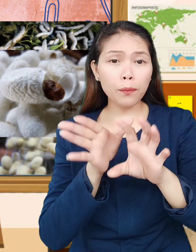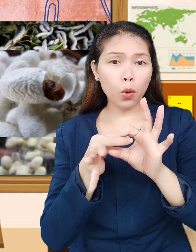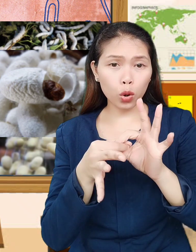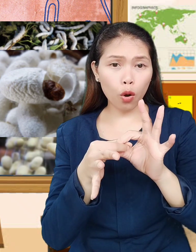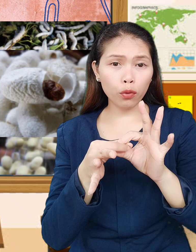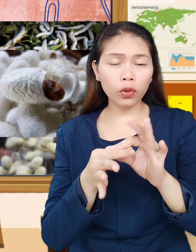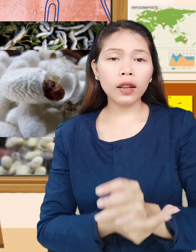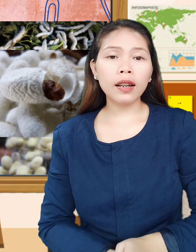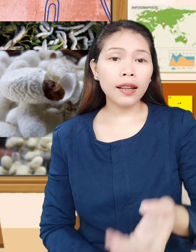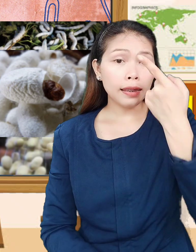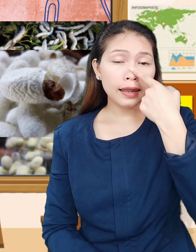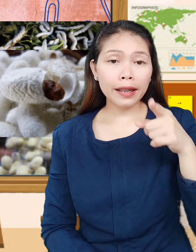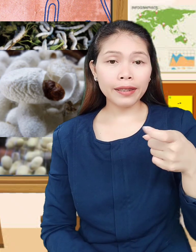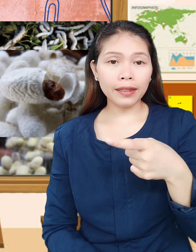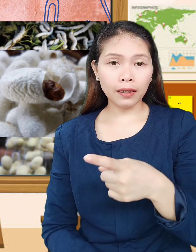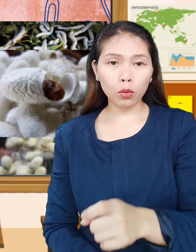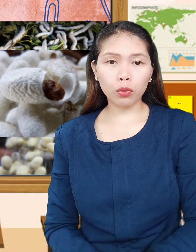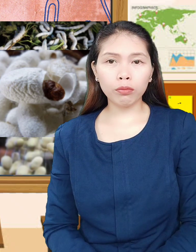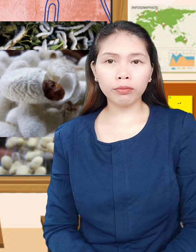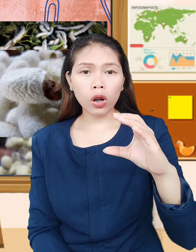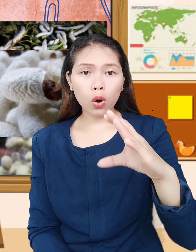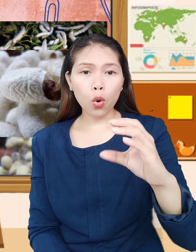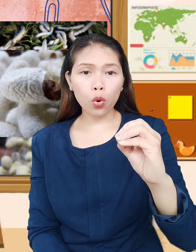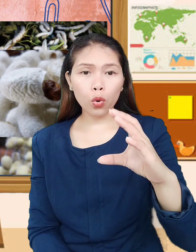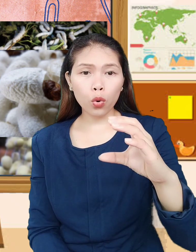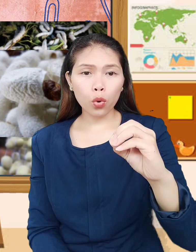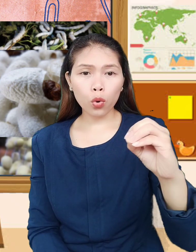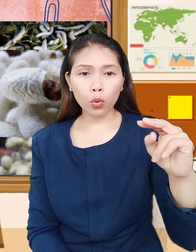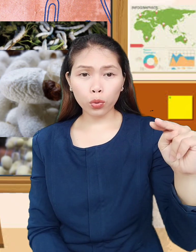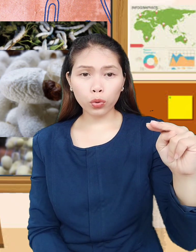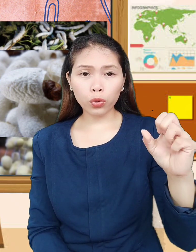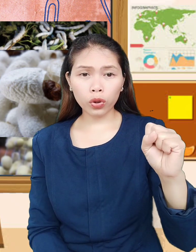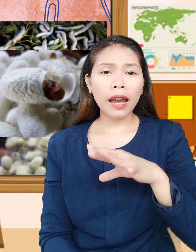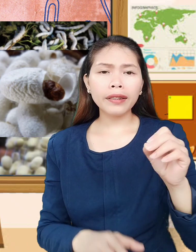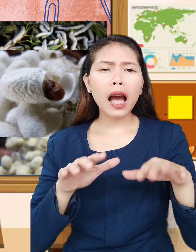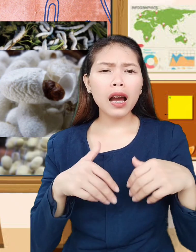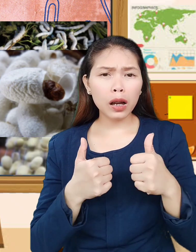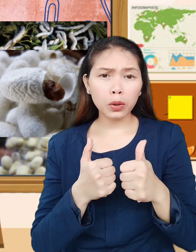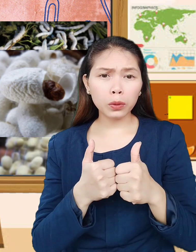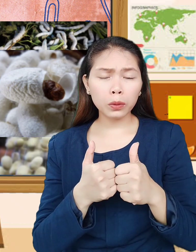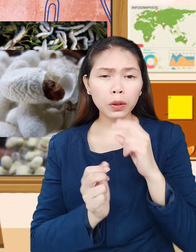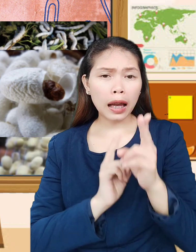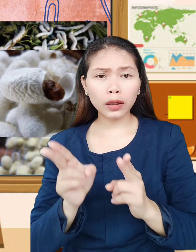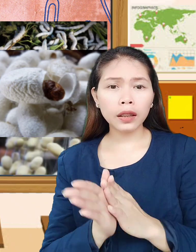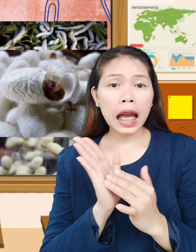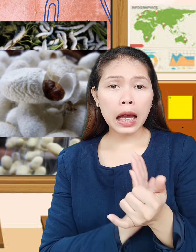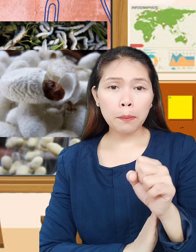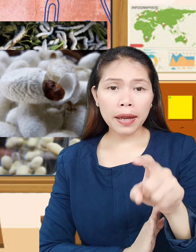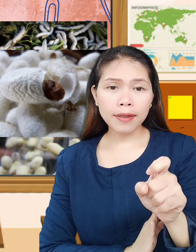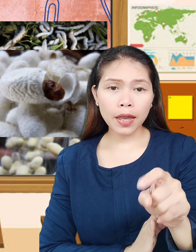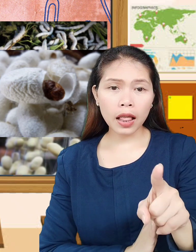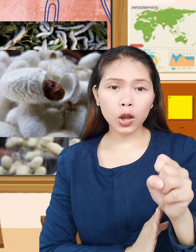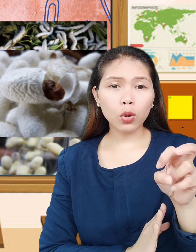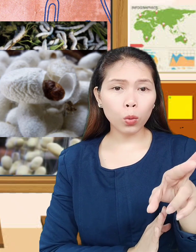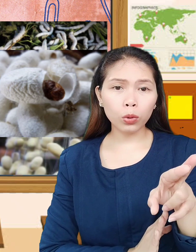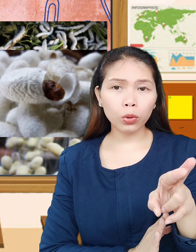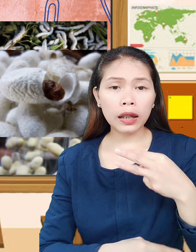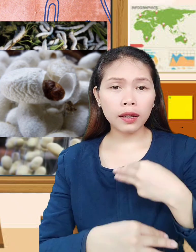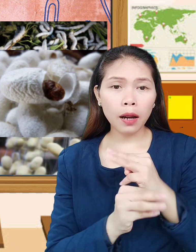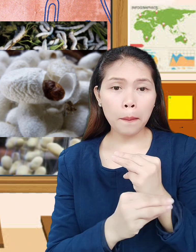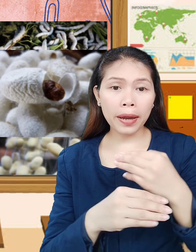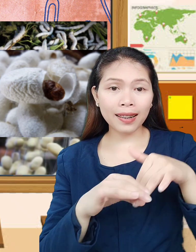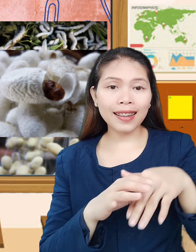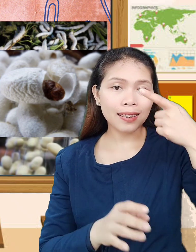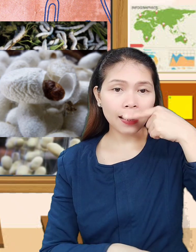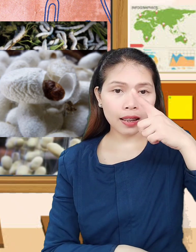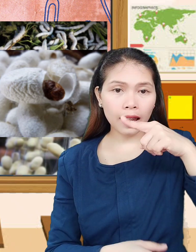These are some examples of Thai silkworms, their cocoons, and how they are being handled by